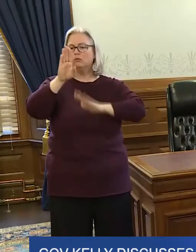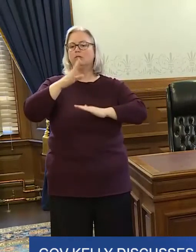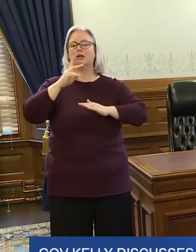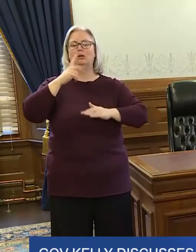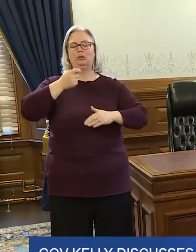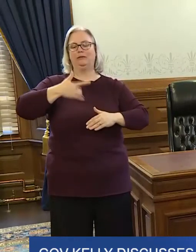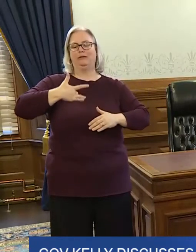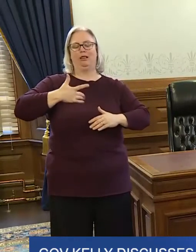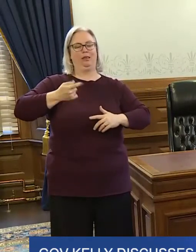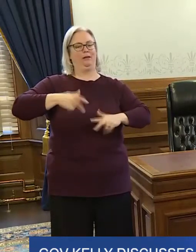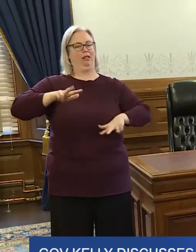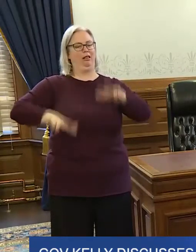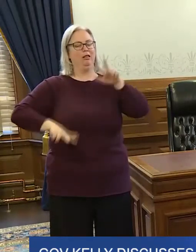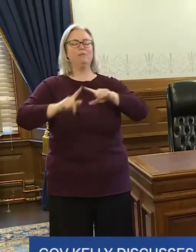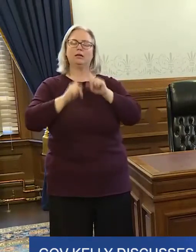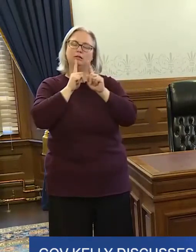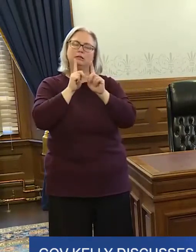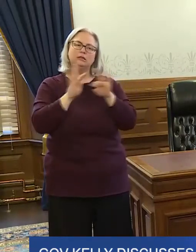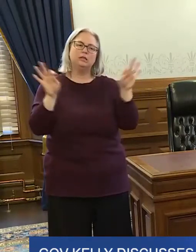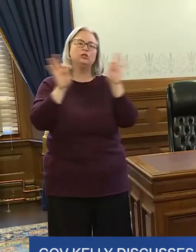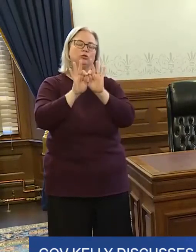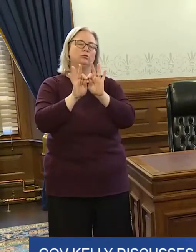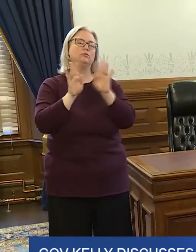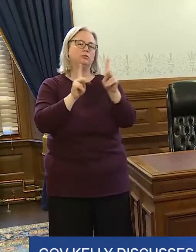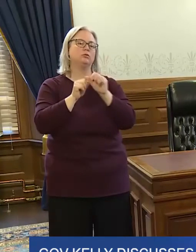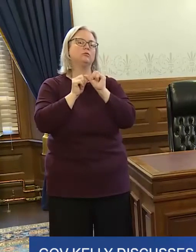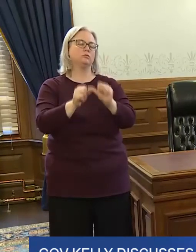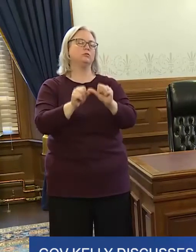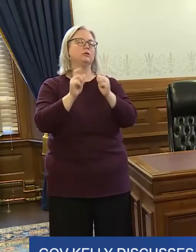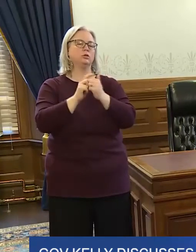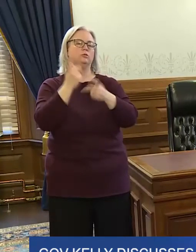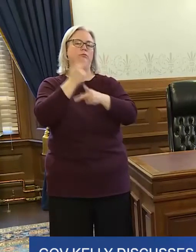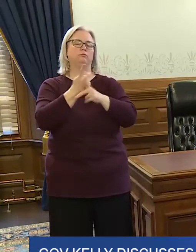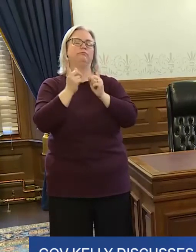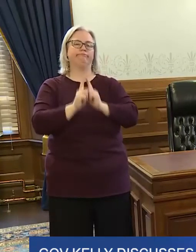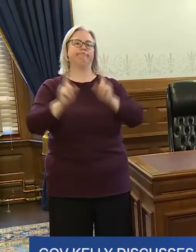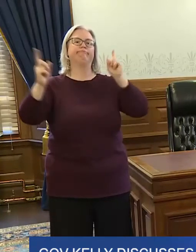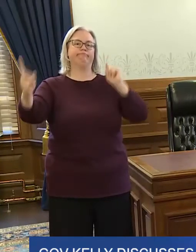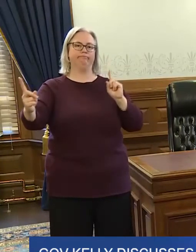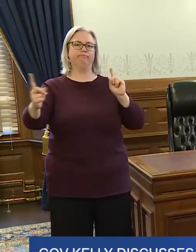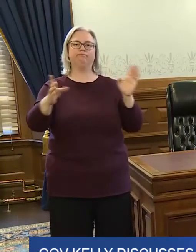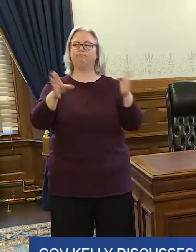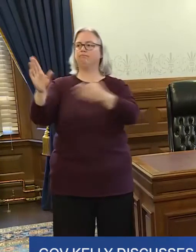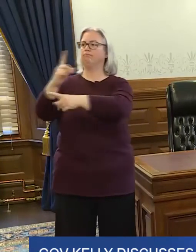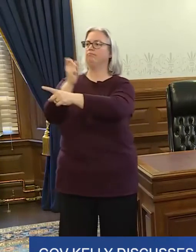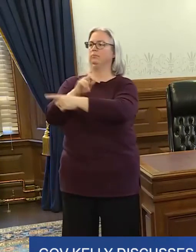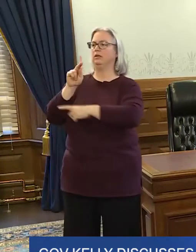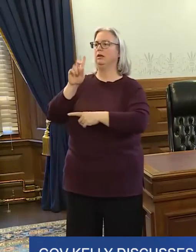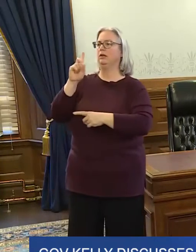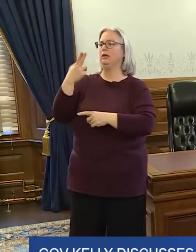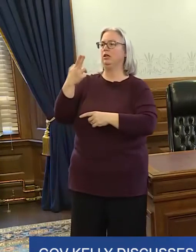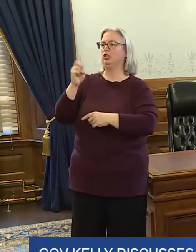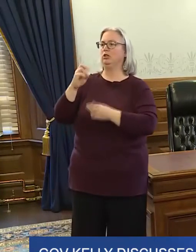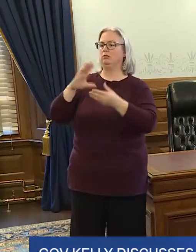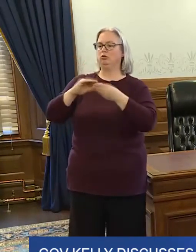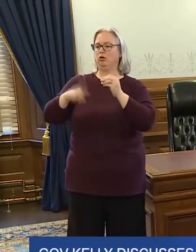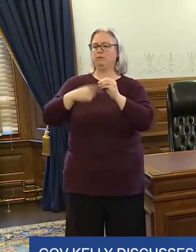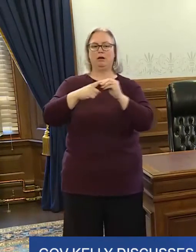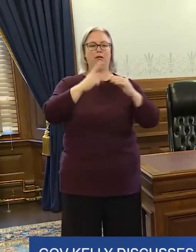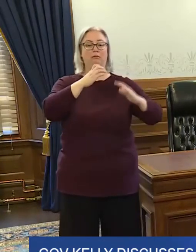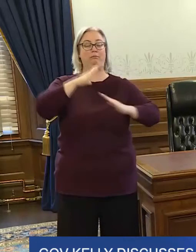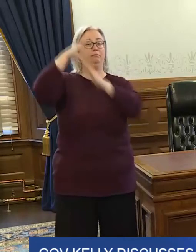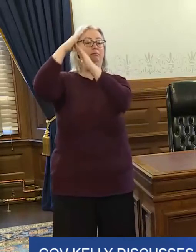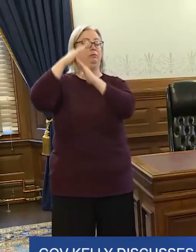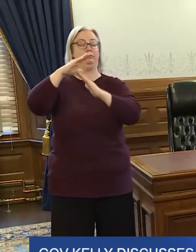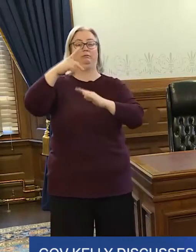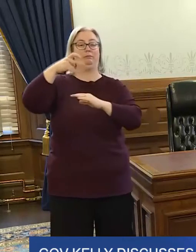at times, but it's essential that people continue to maintain that social distance. Governor KHE has talked about a peak of this later